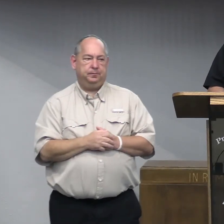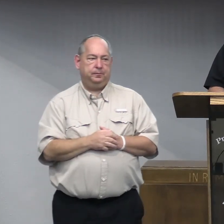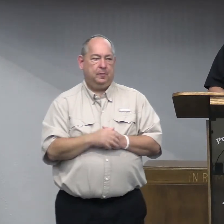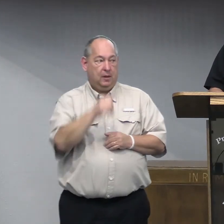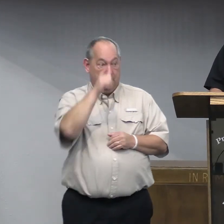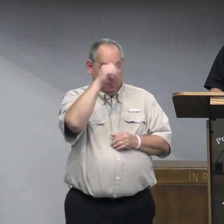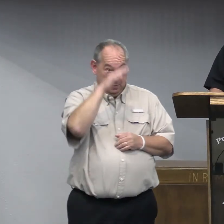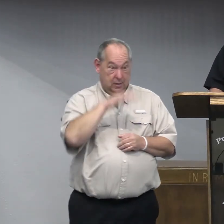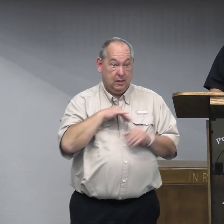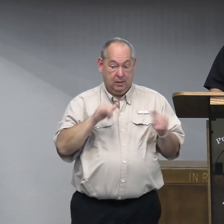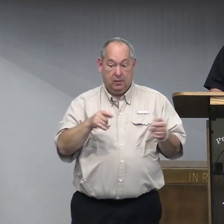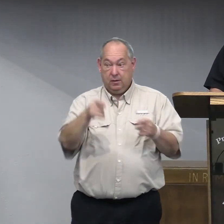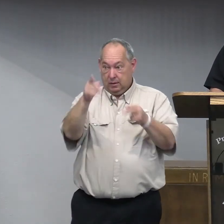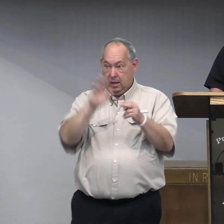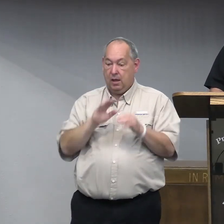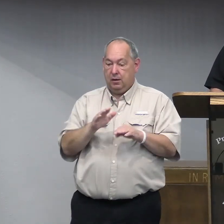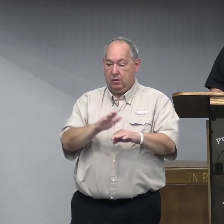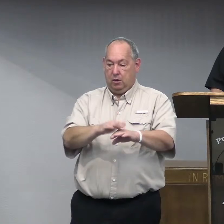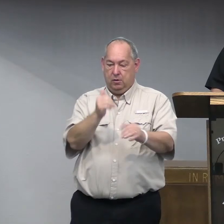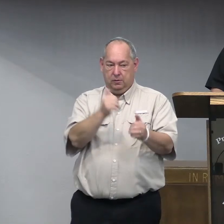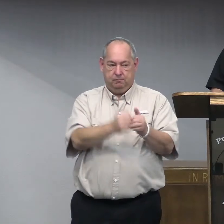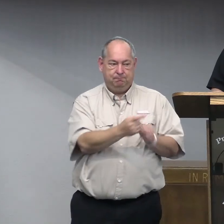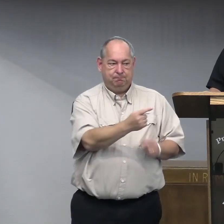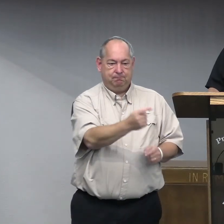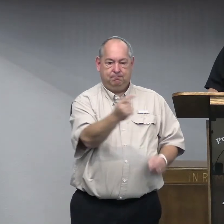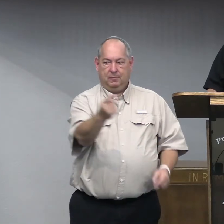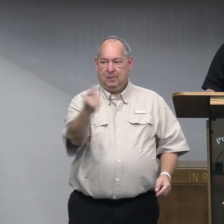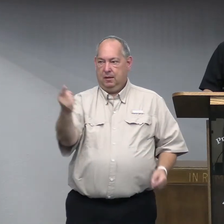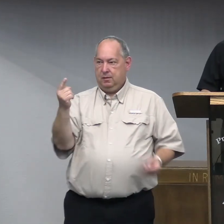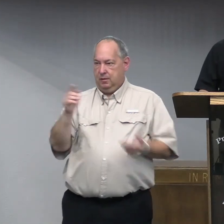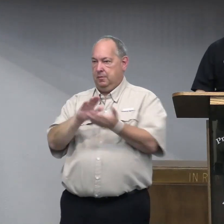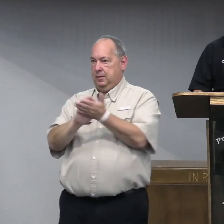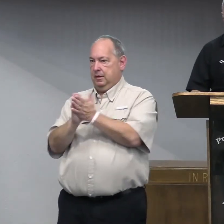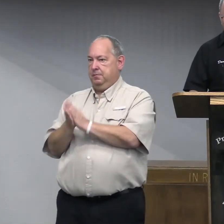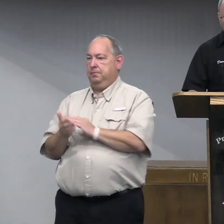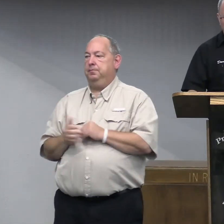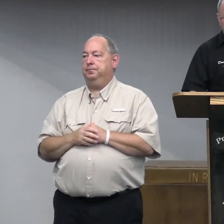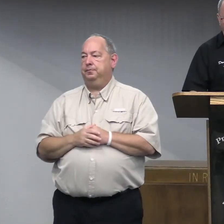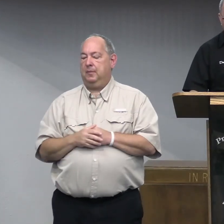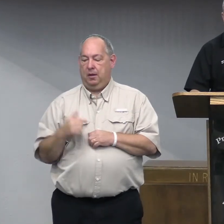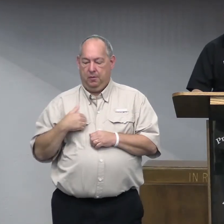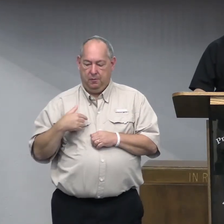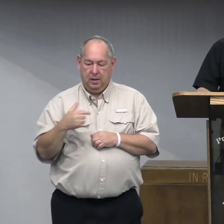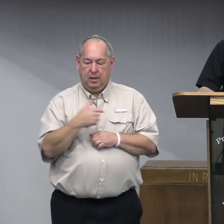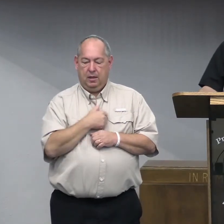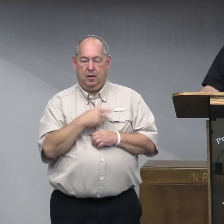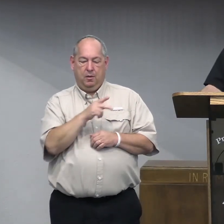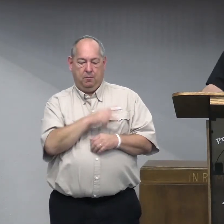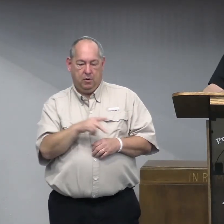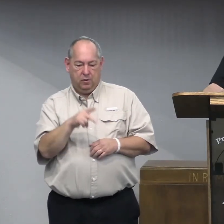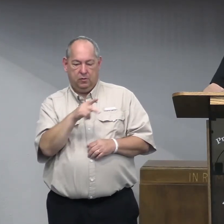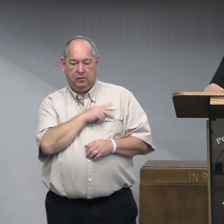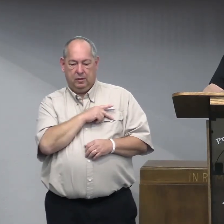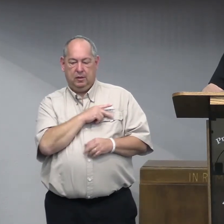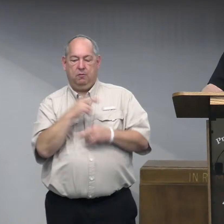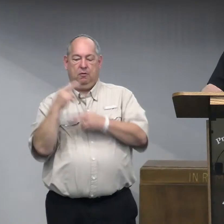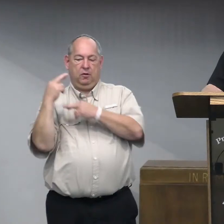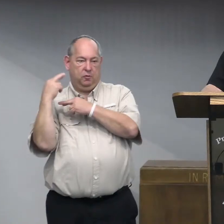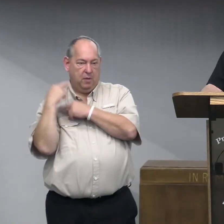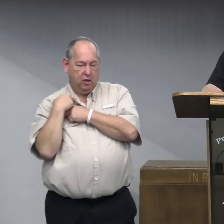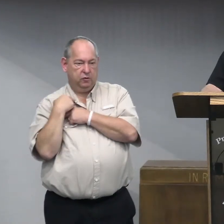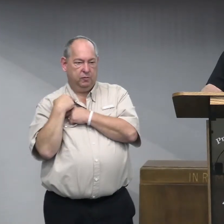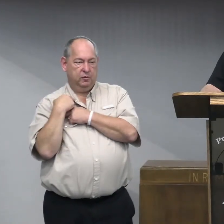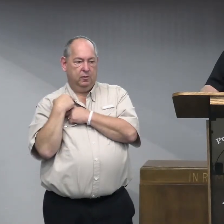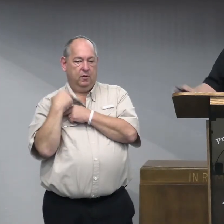Men, this is what God has called each one of us to be. That we are personally to be